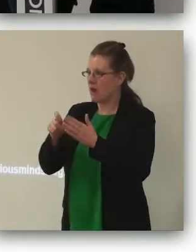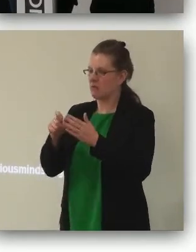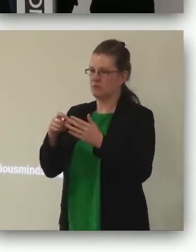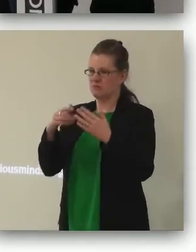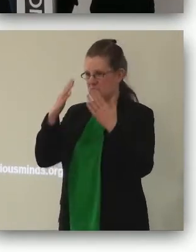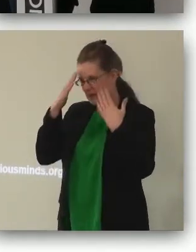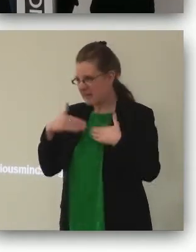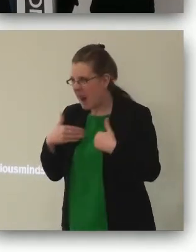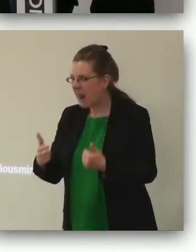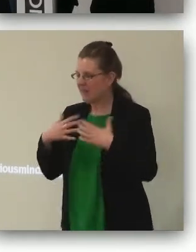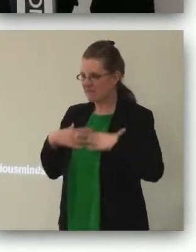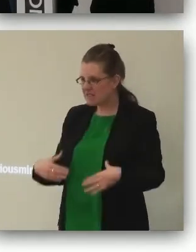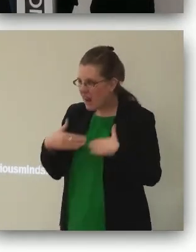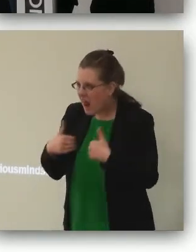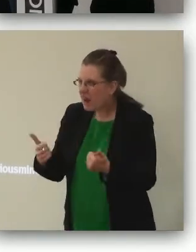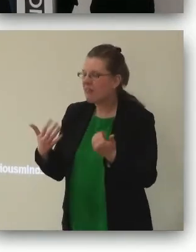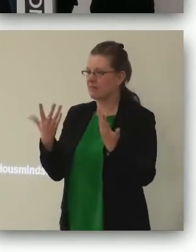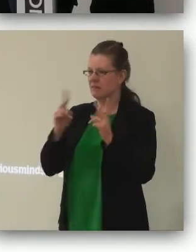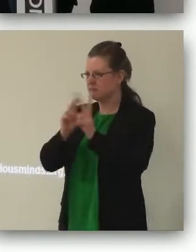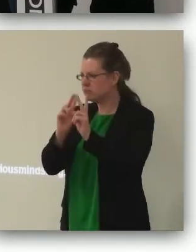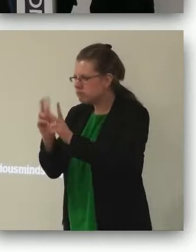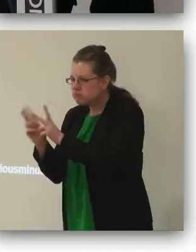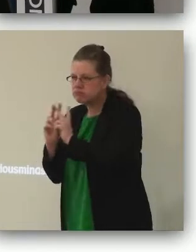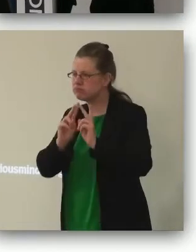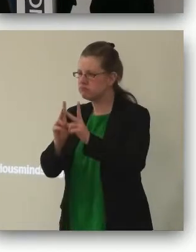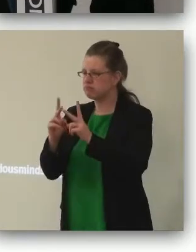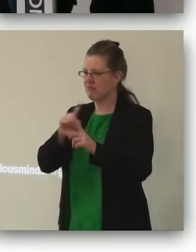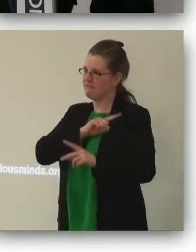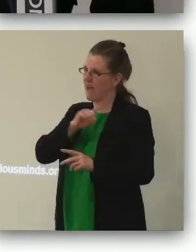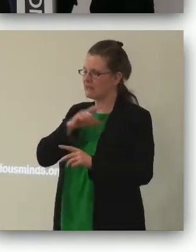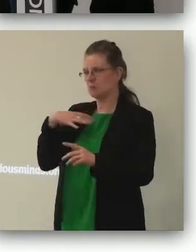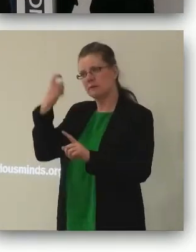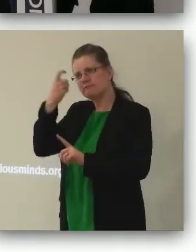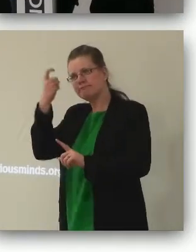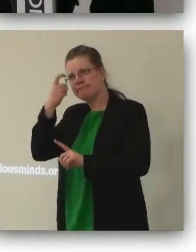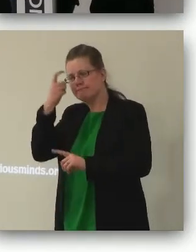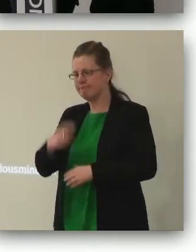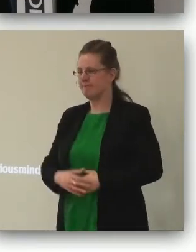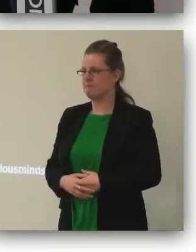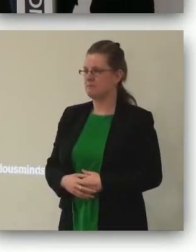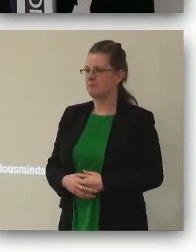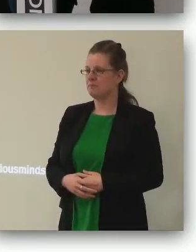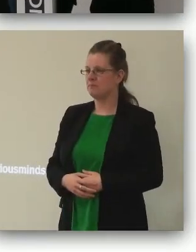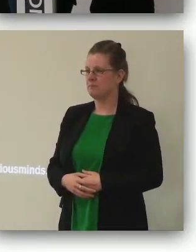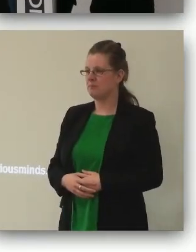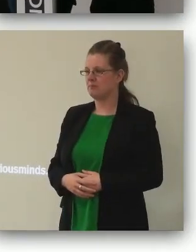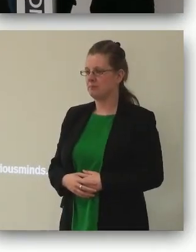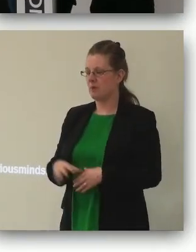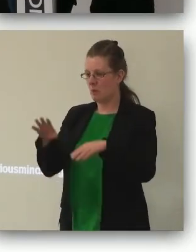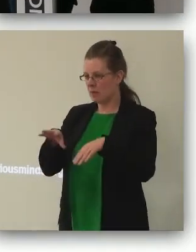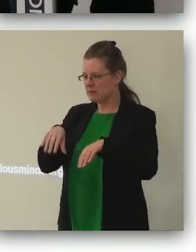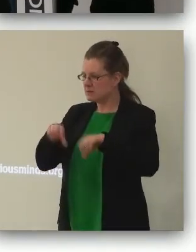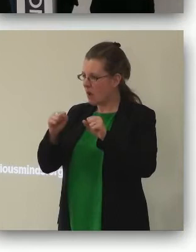health. So it's a wide range of factors that we're taking into consideration. We're going to start with some scene